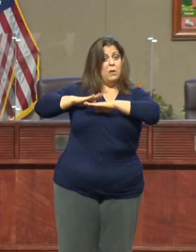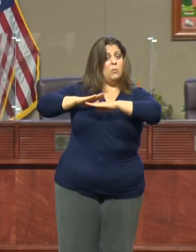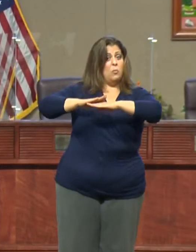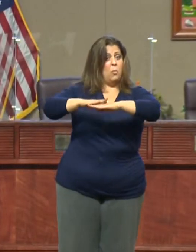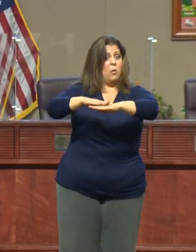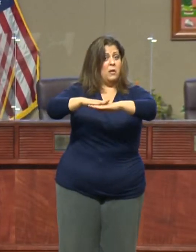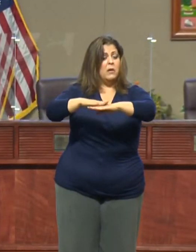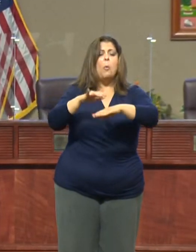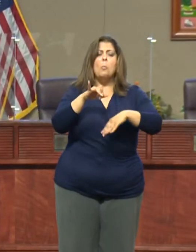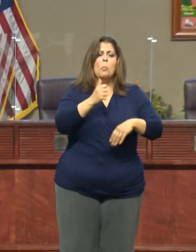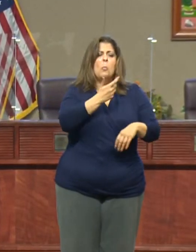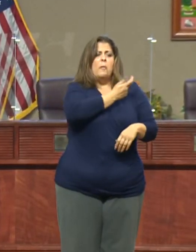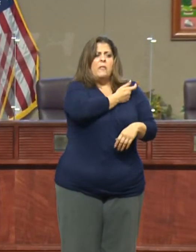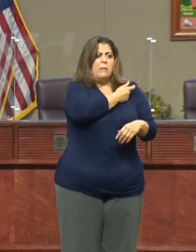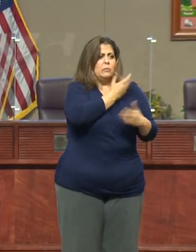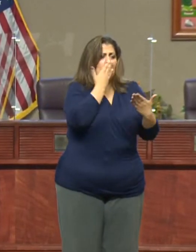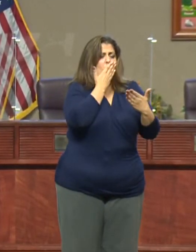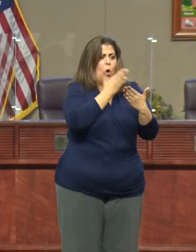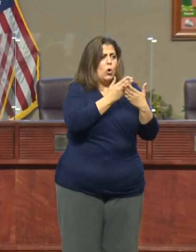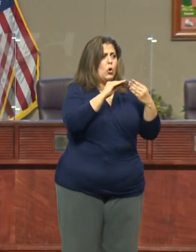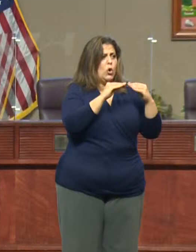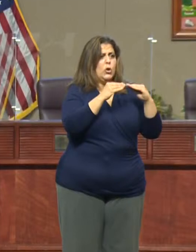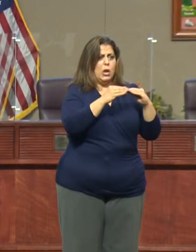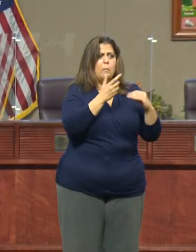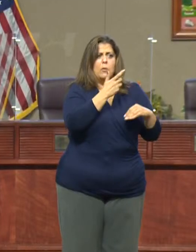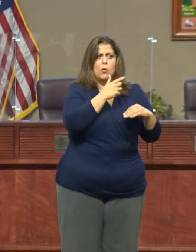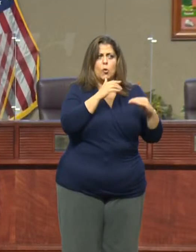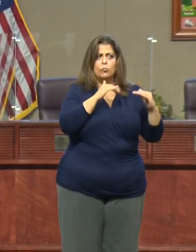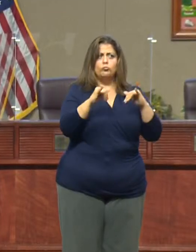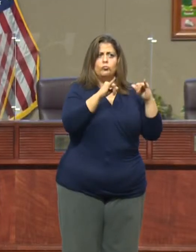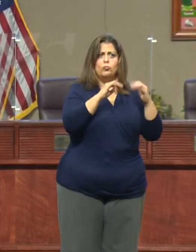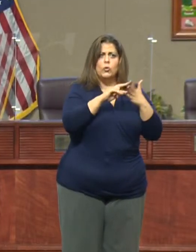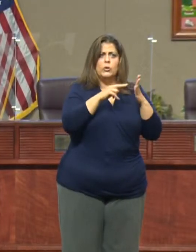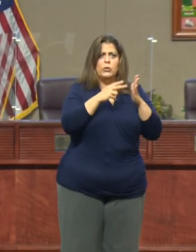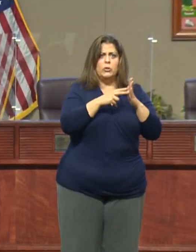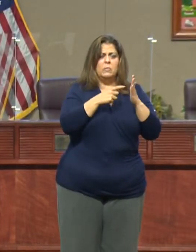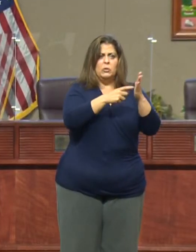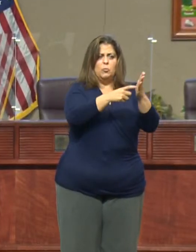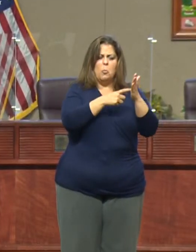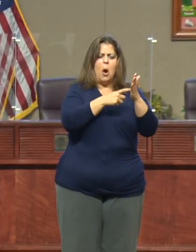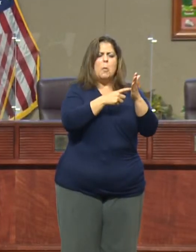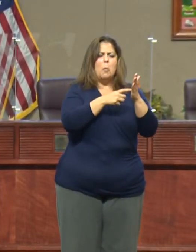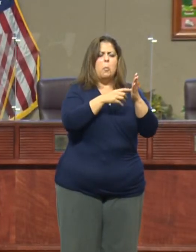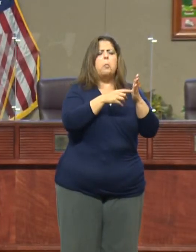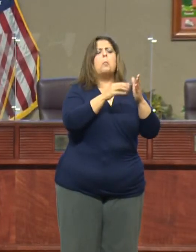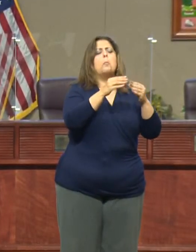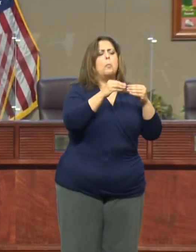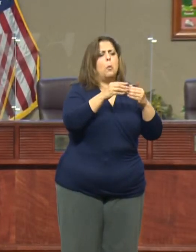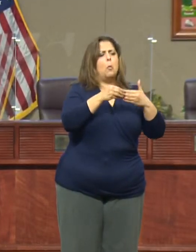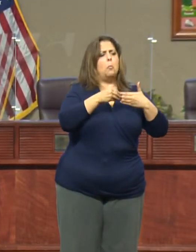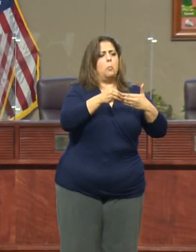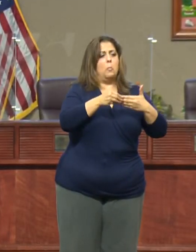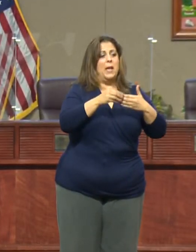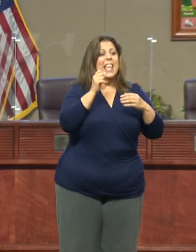of immunization that justify relaxing those measures for those who are fully vaccinated.